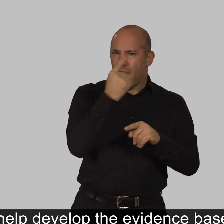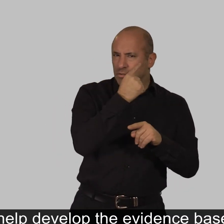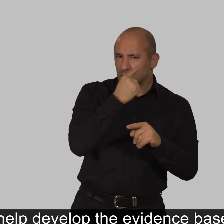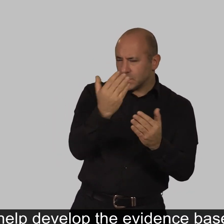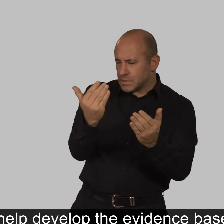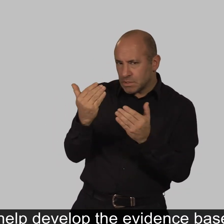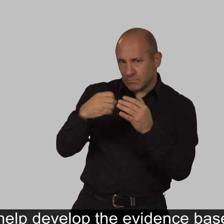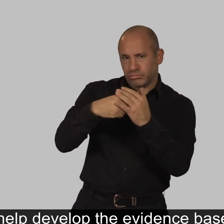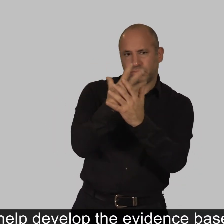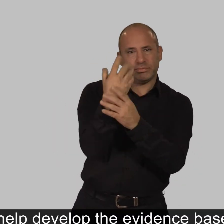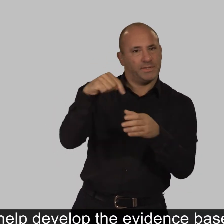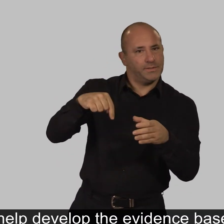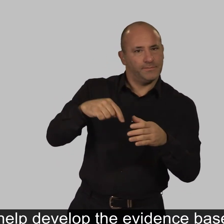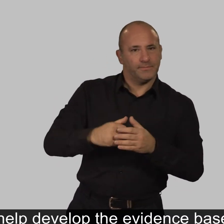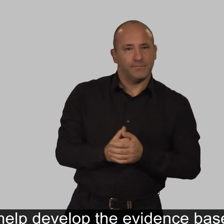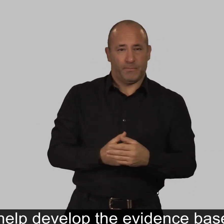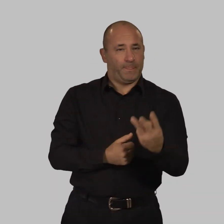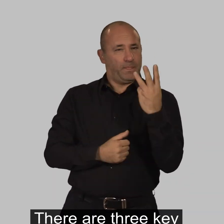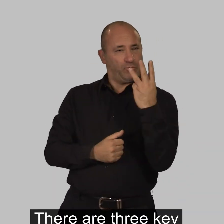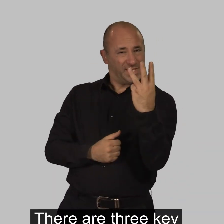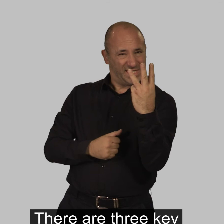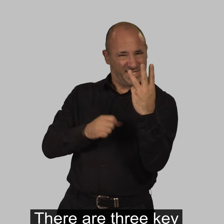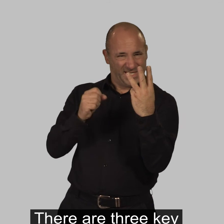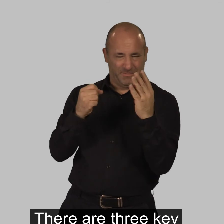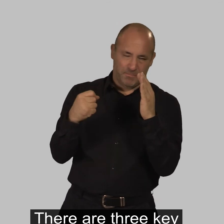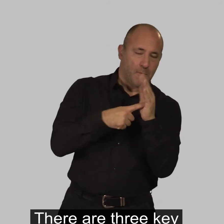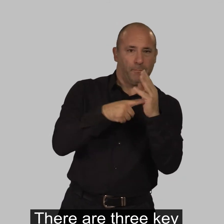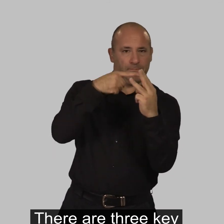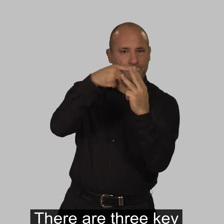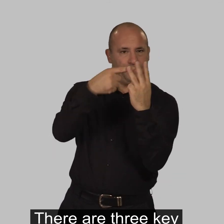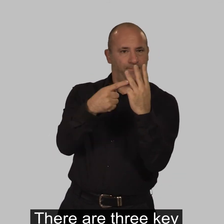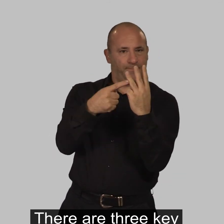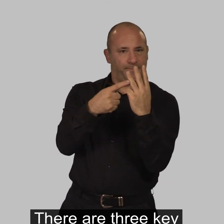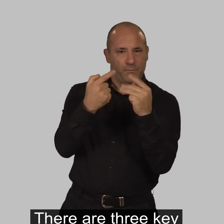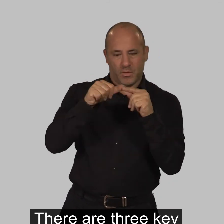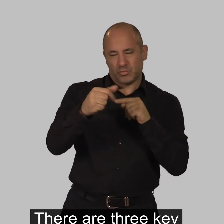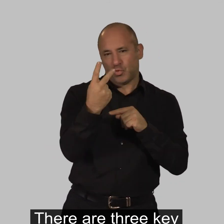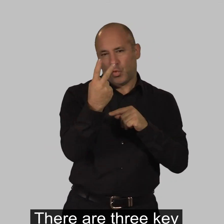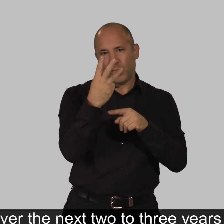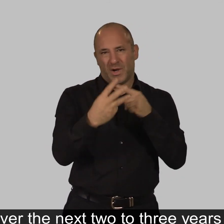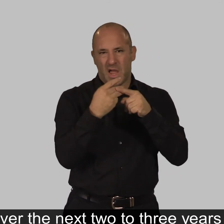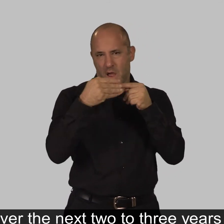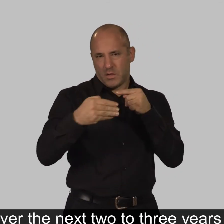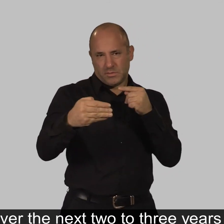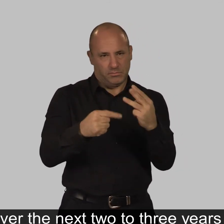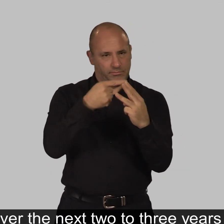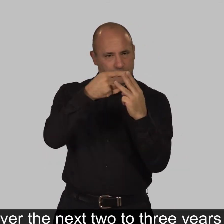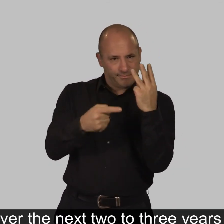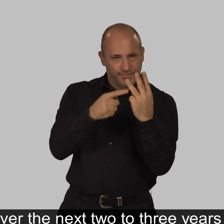There are 3 key questions we want to explore over the next 2 to 3 years, and we aim to